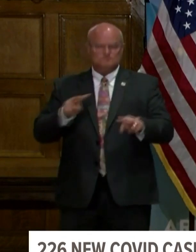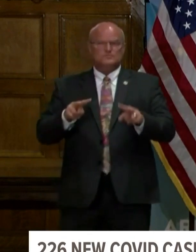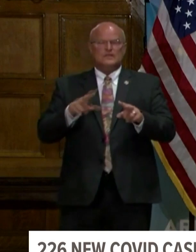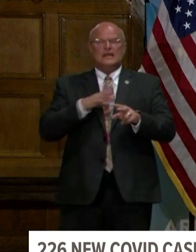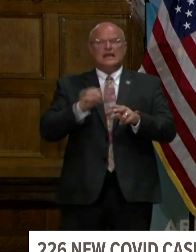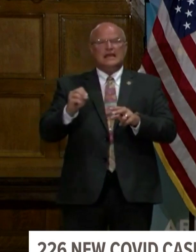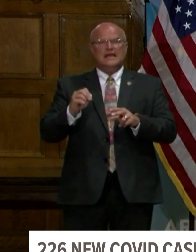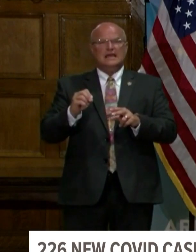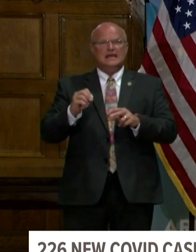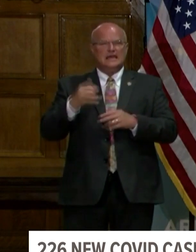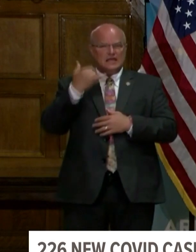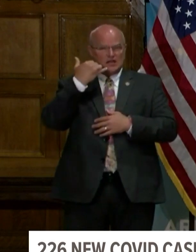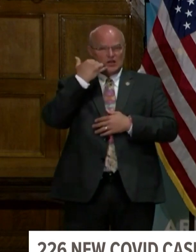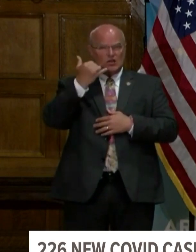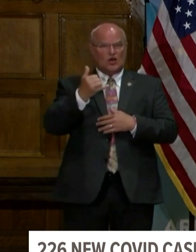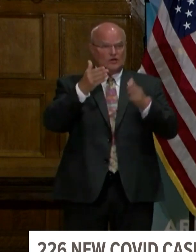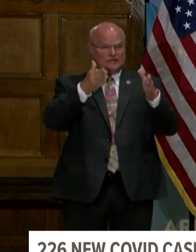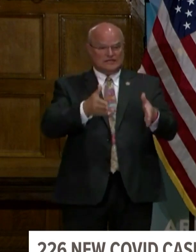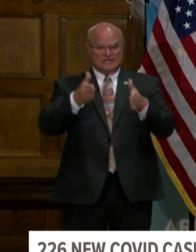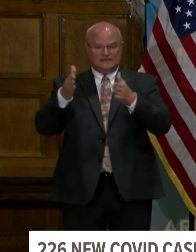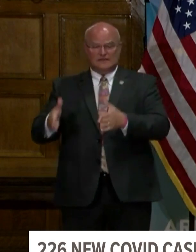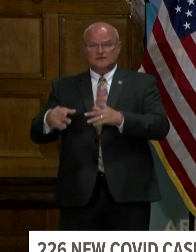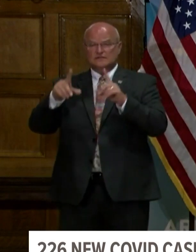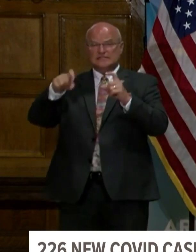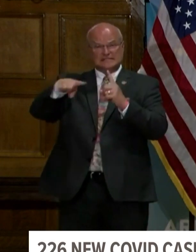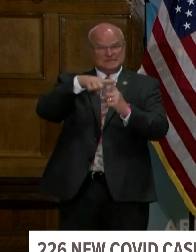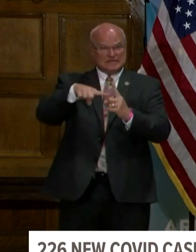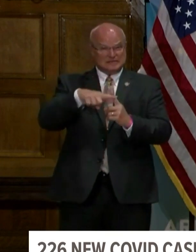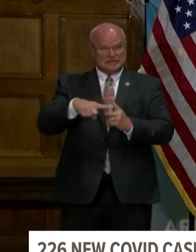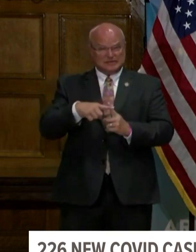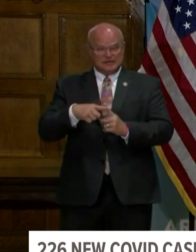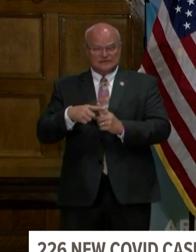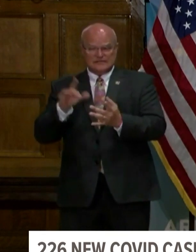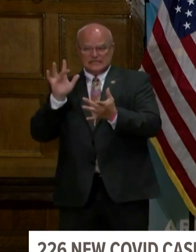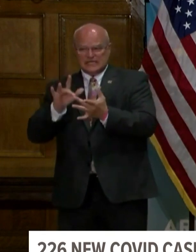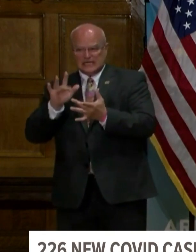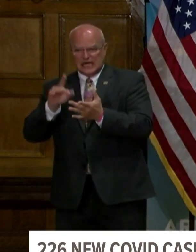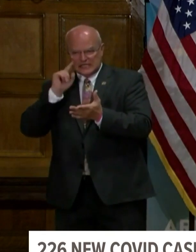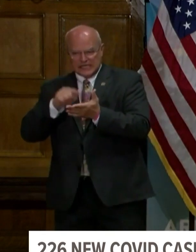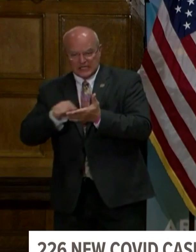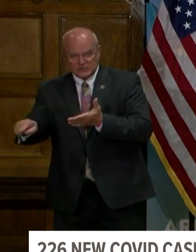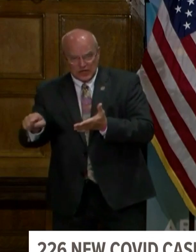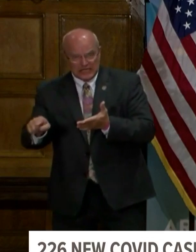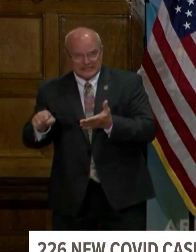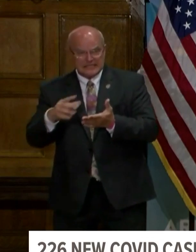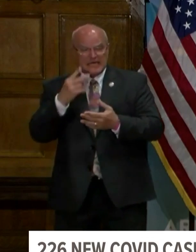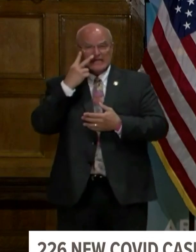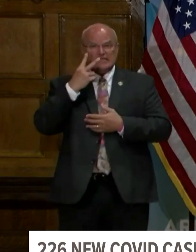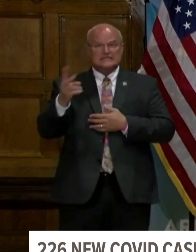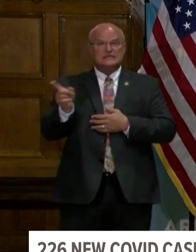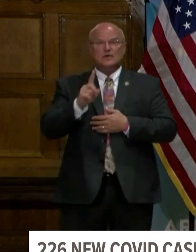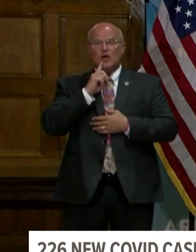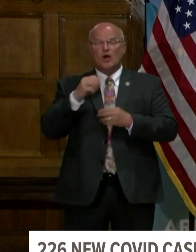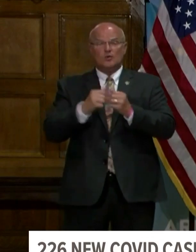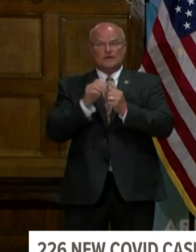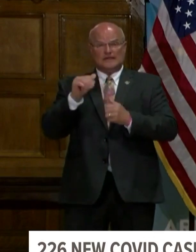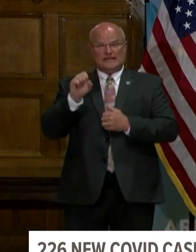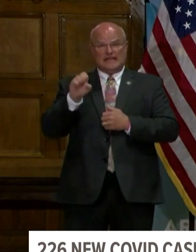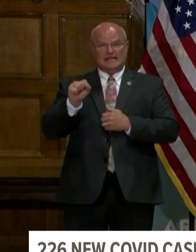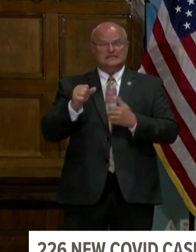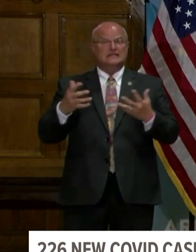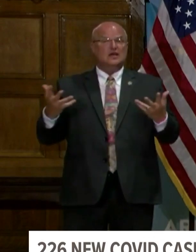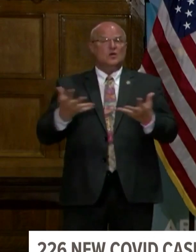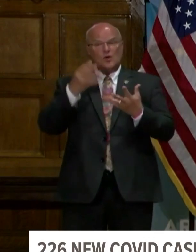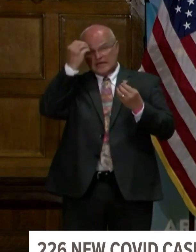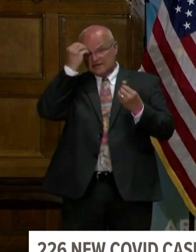call the individuals that tested positive and get their contacts, and to see where we are on those cases and